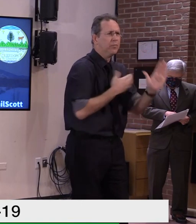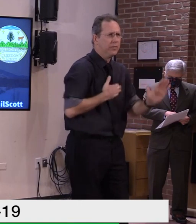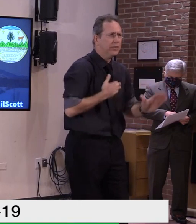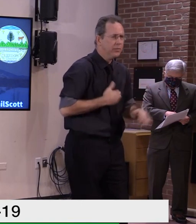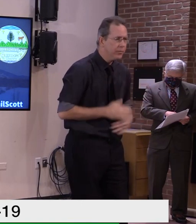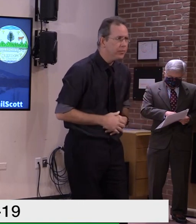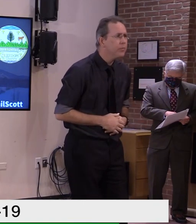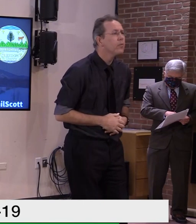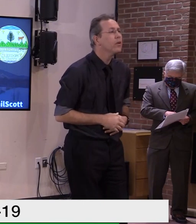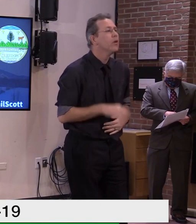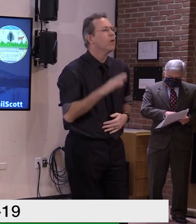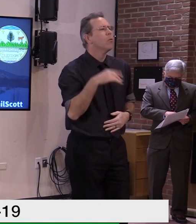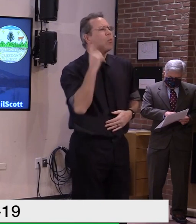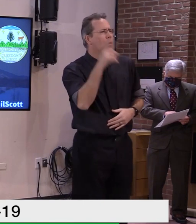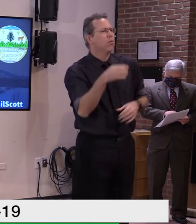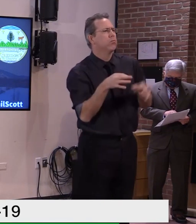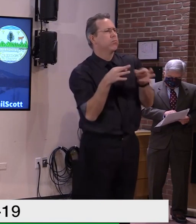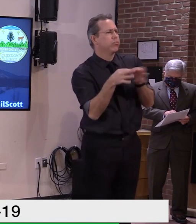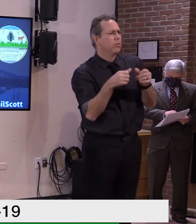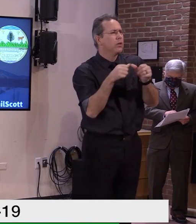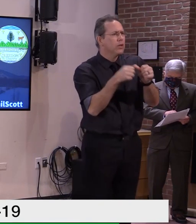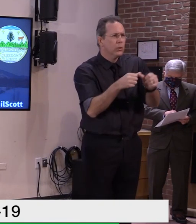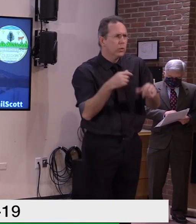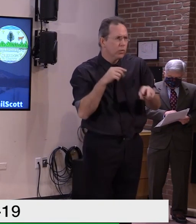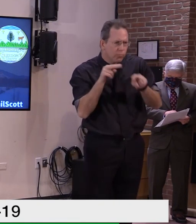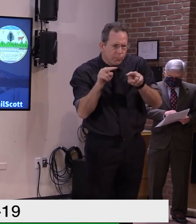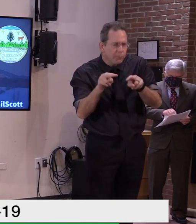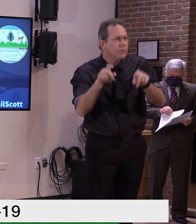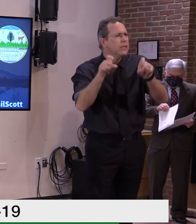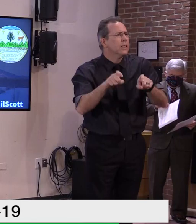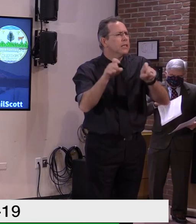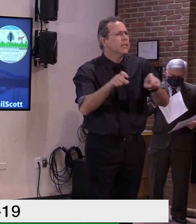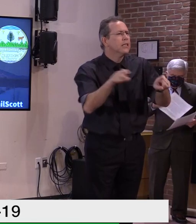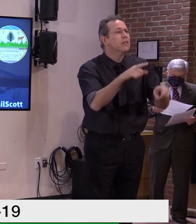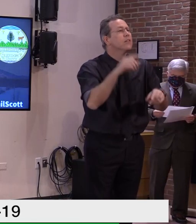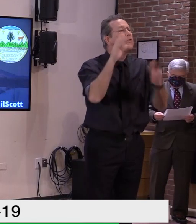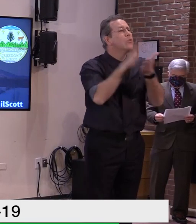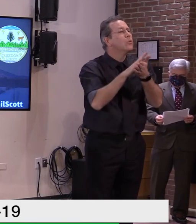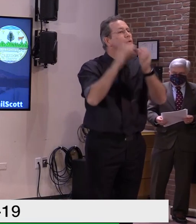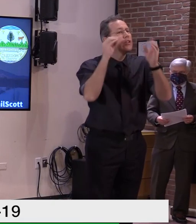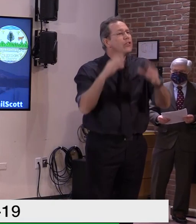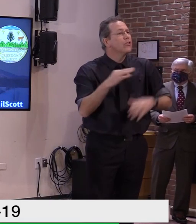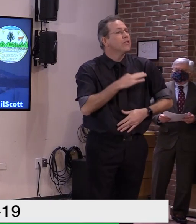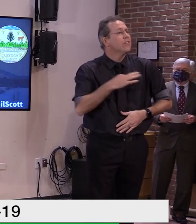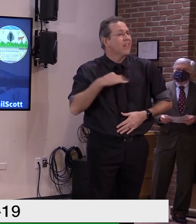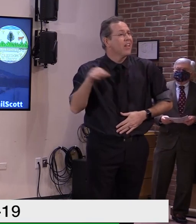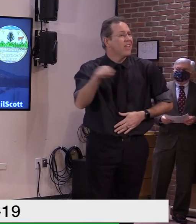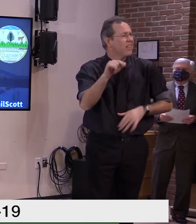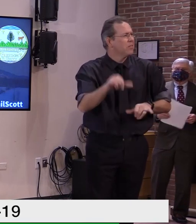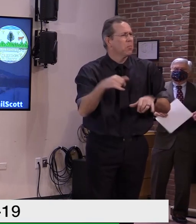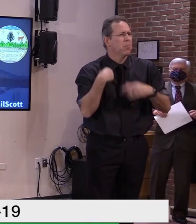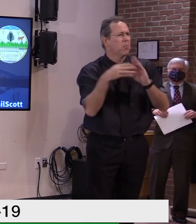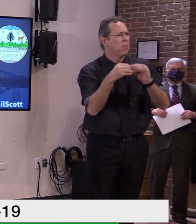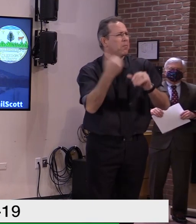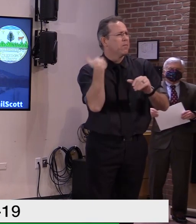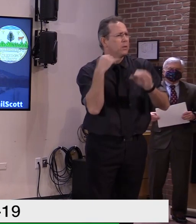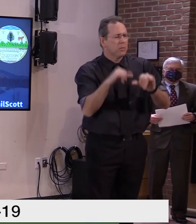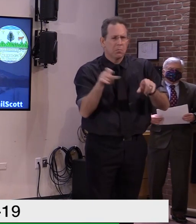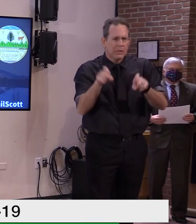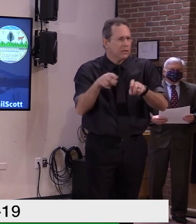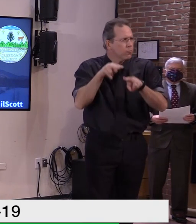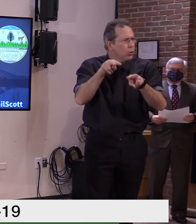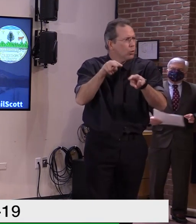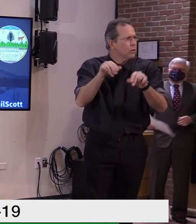continues. Every week, staff at about a quarter of our schools have their opportunity to get tested for